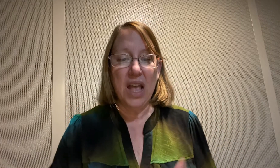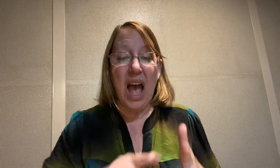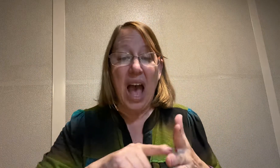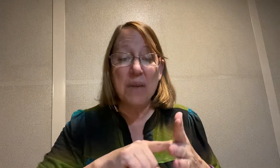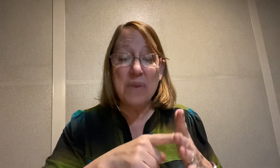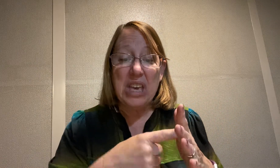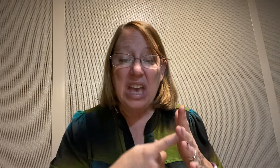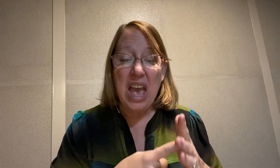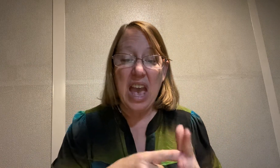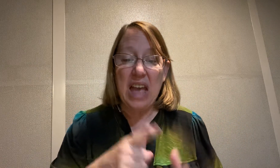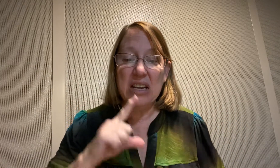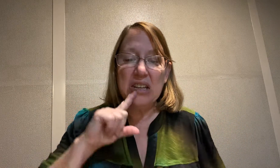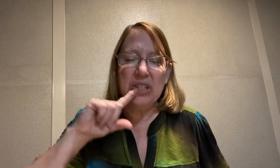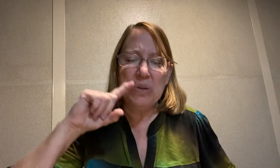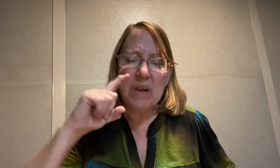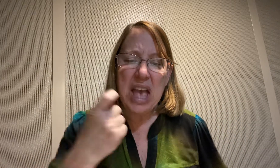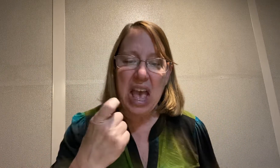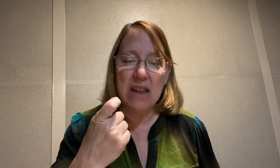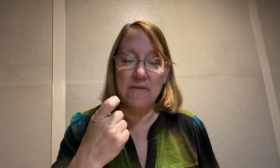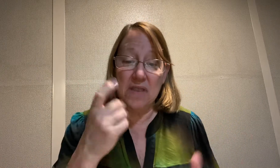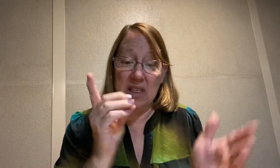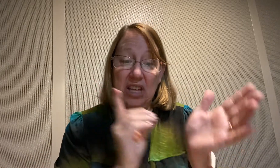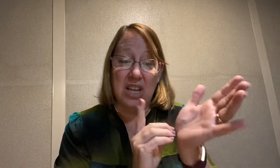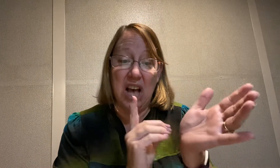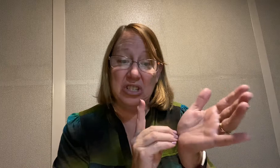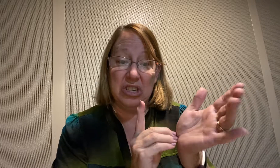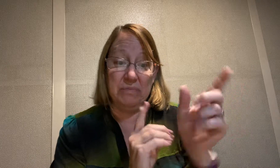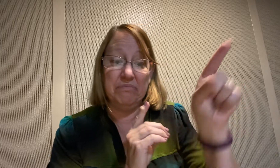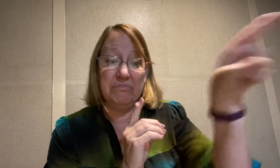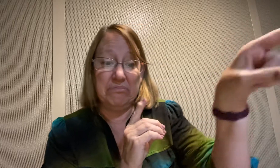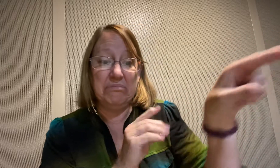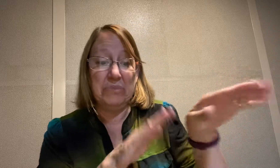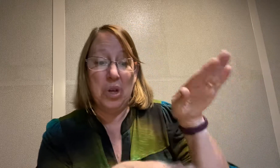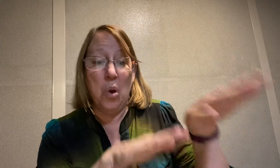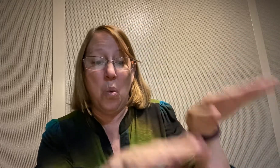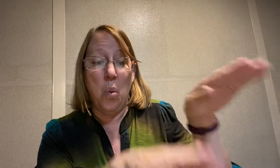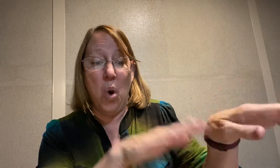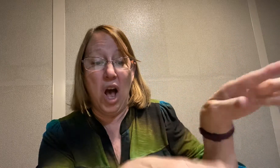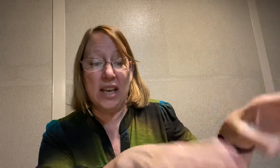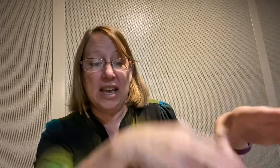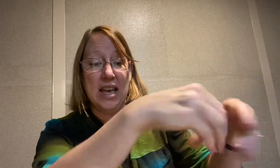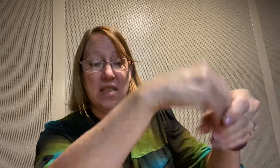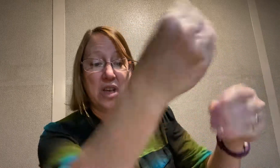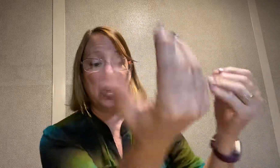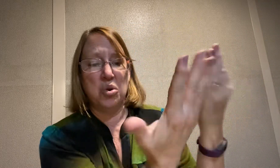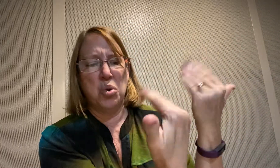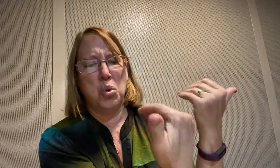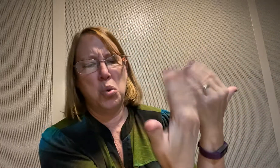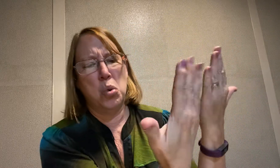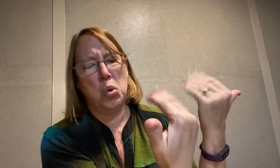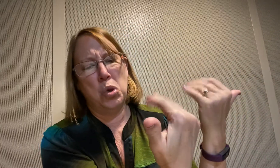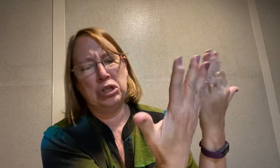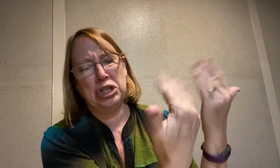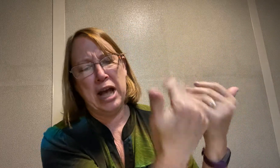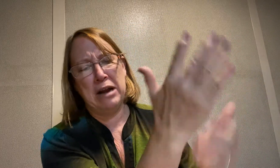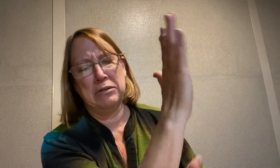I began to envy the doctor, walking in the cool shadows of